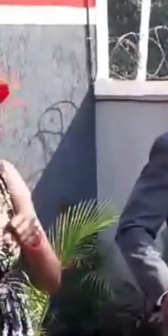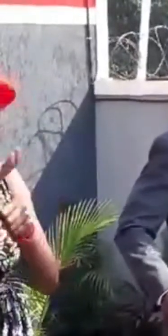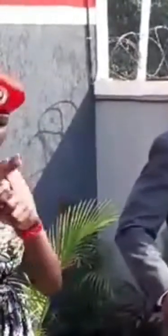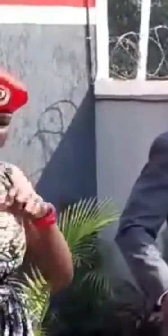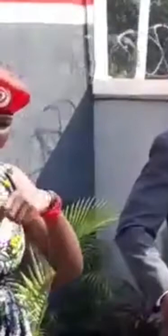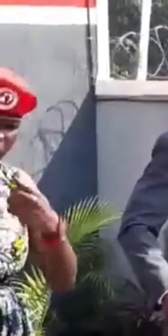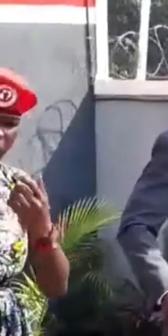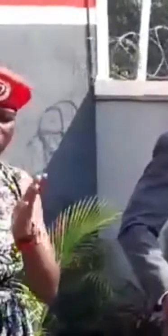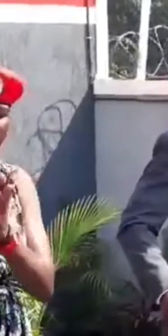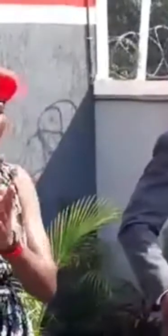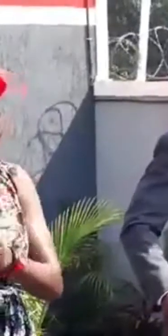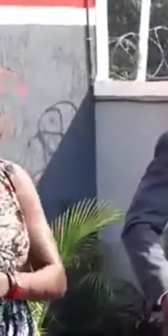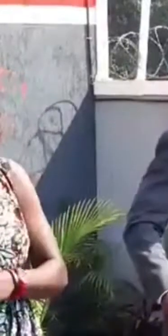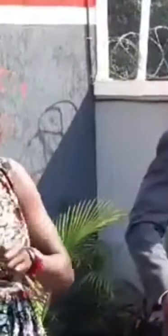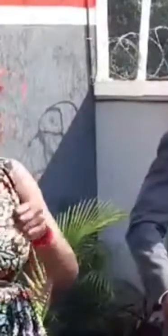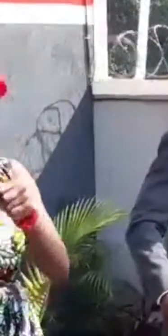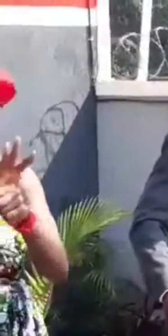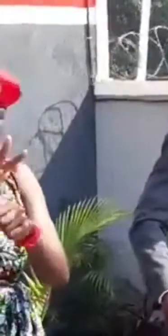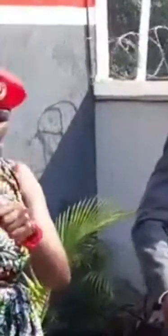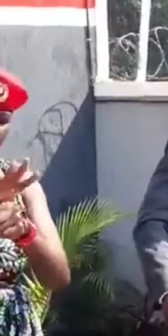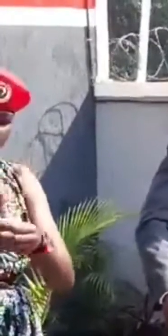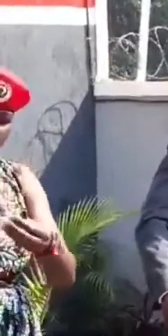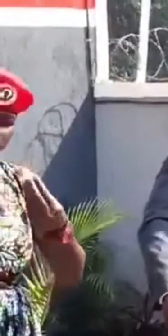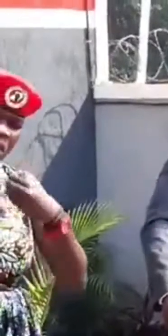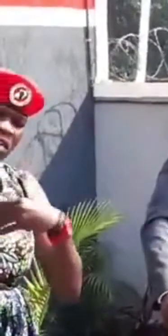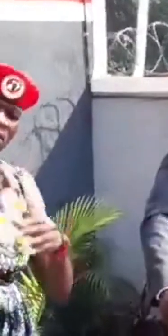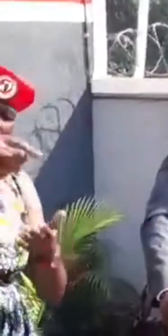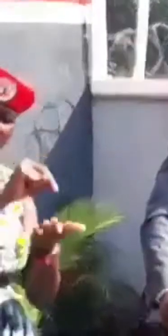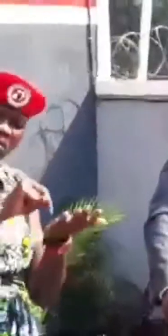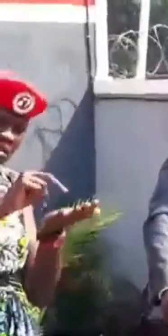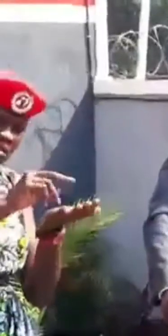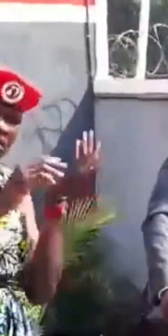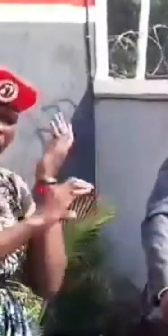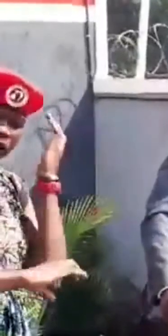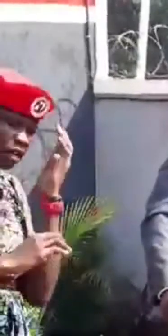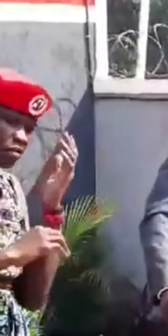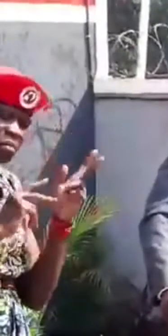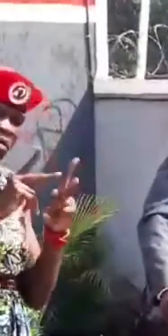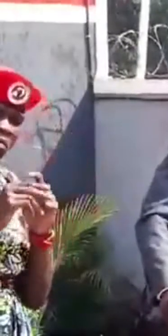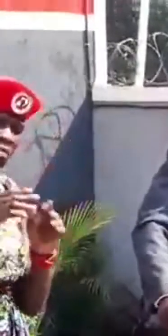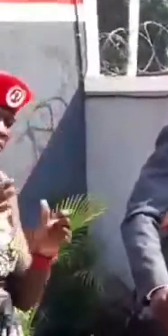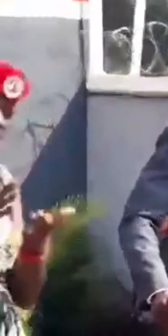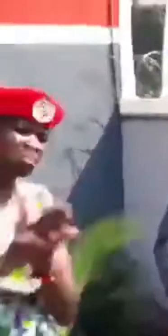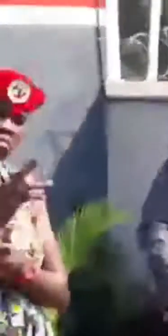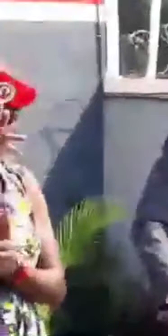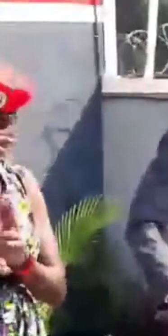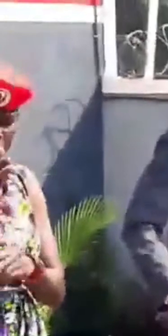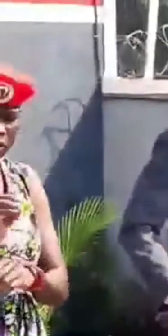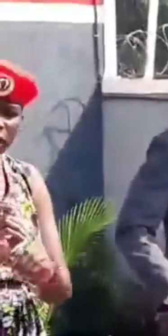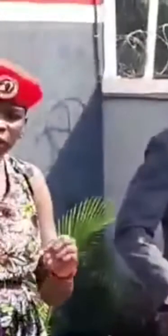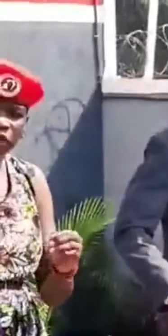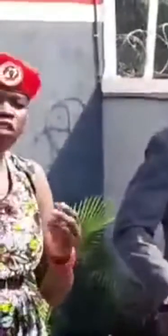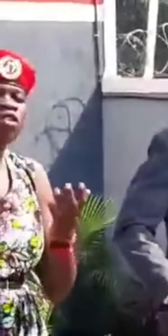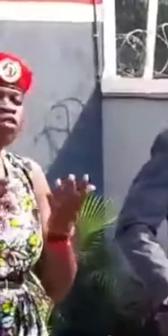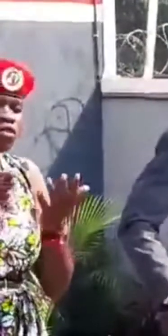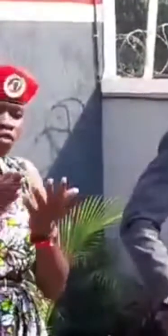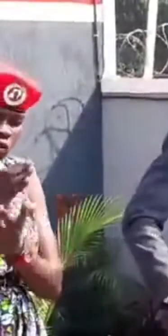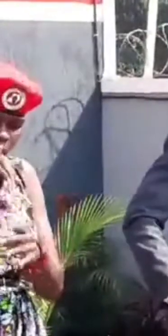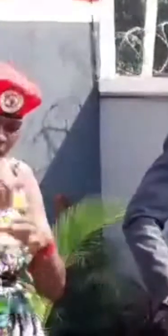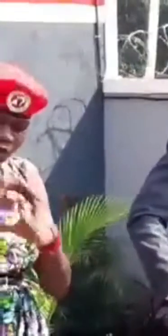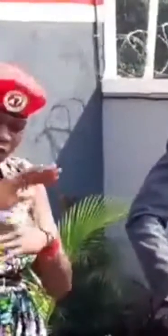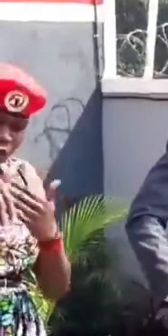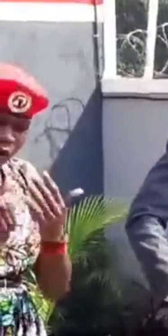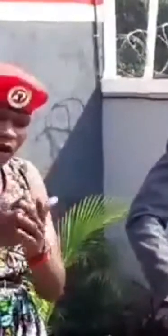and the blatant lies that have been ongoing in our country. We have seen this throughout the 35